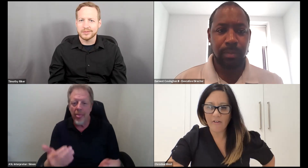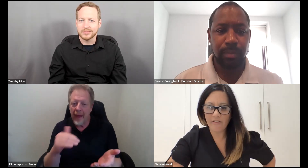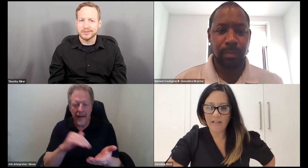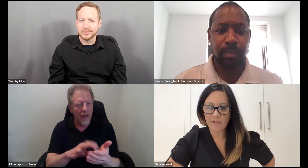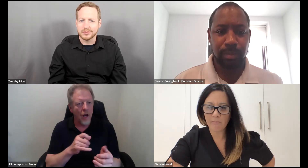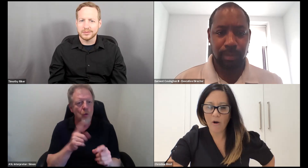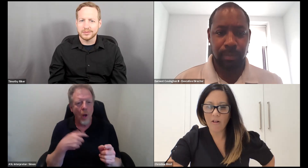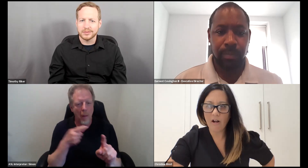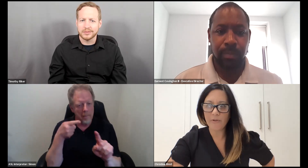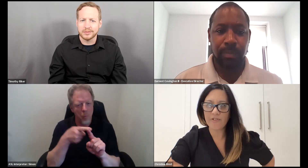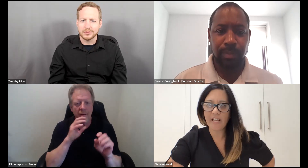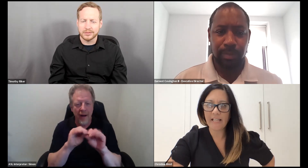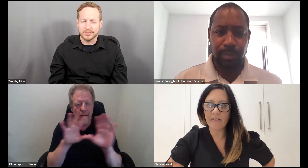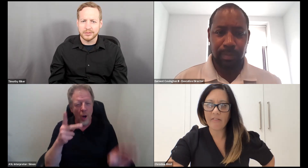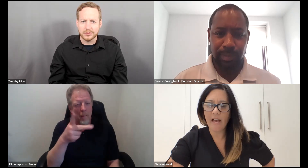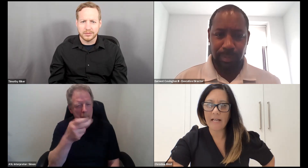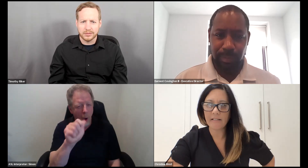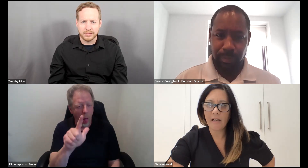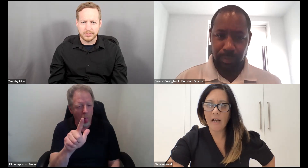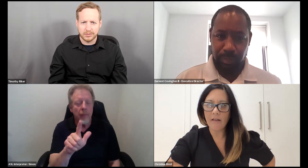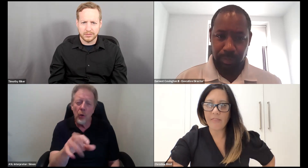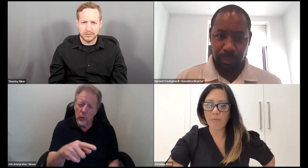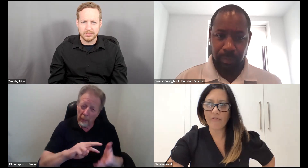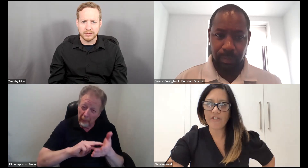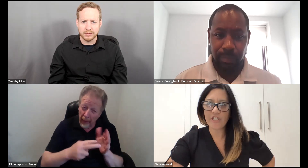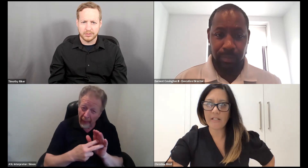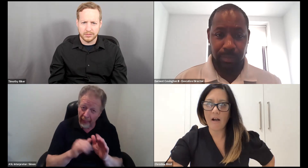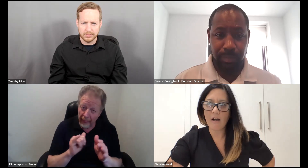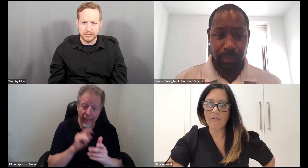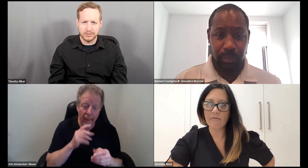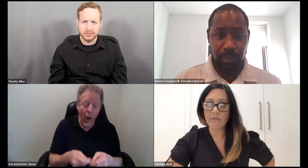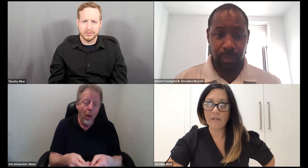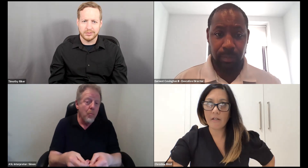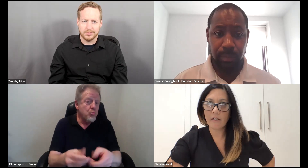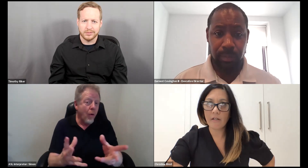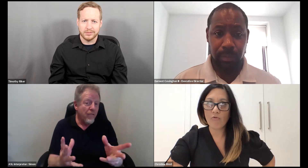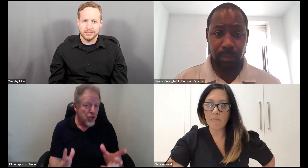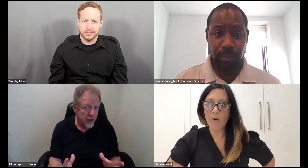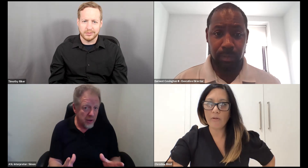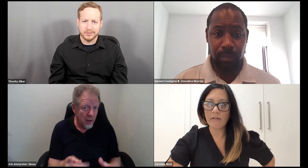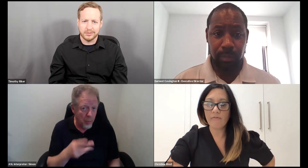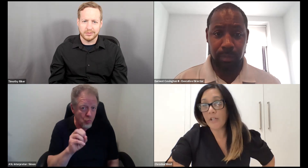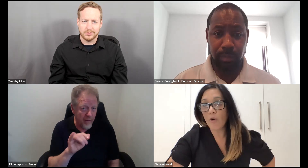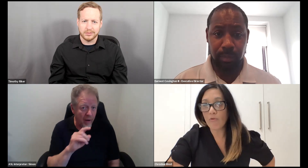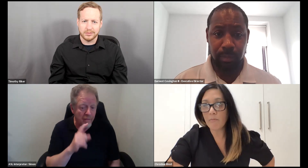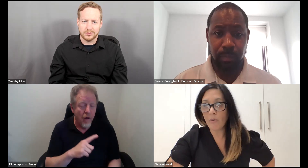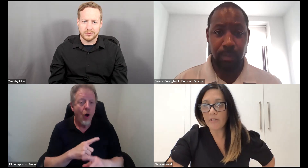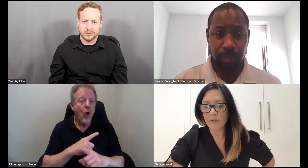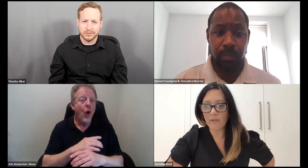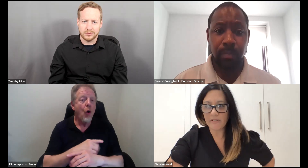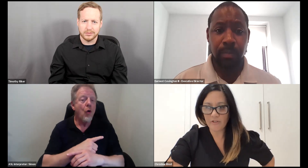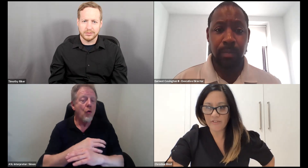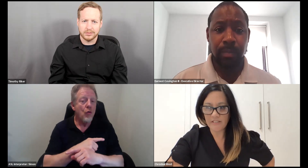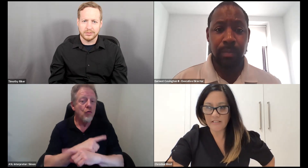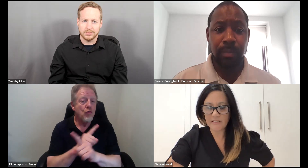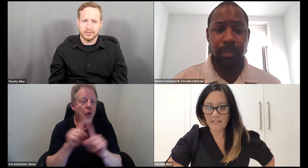point of clarification, Paul, are you saying that the provision of remote